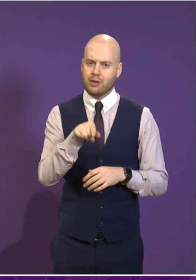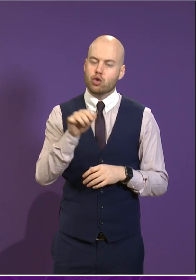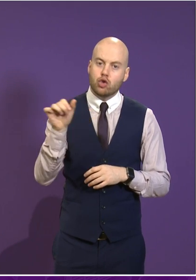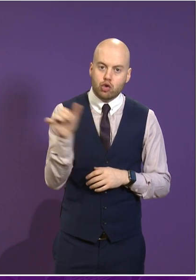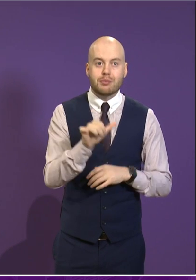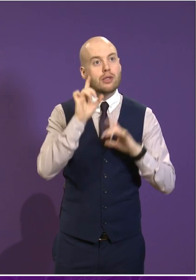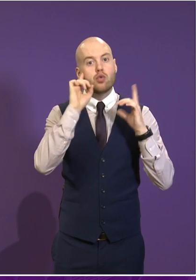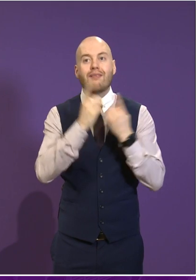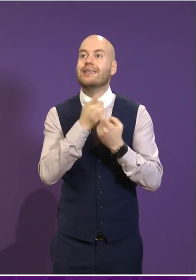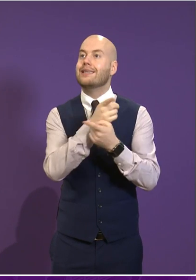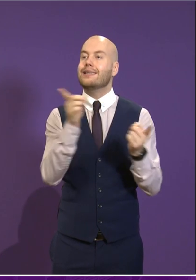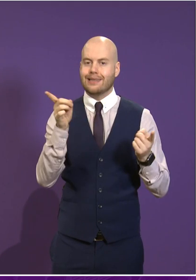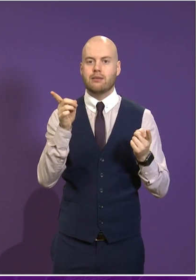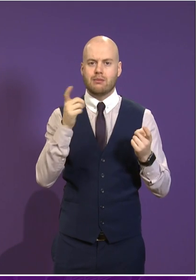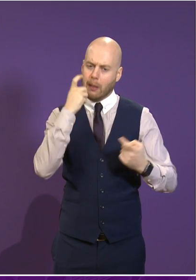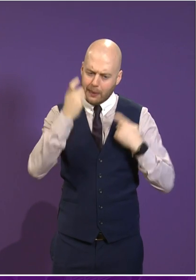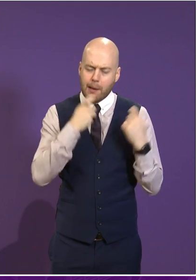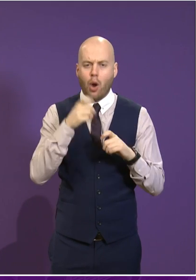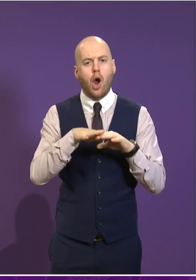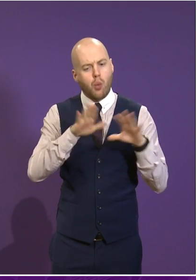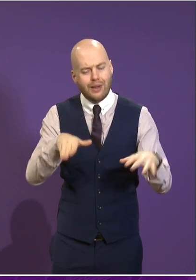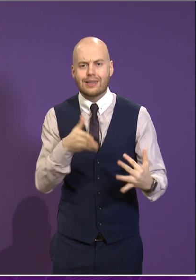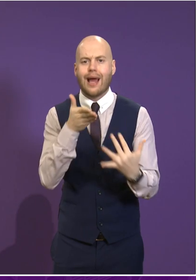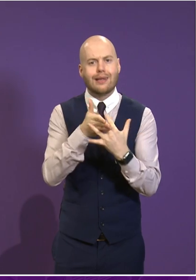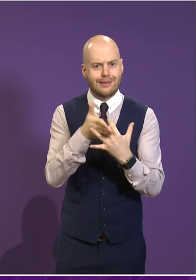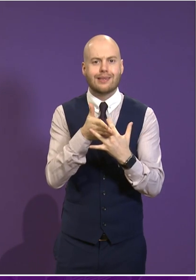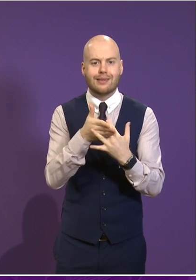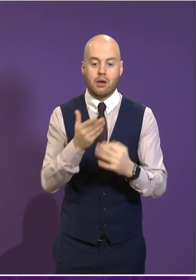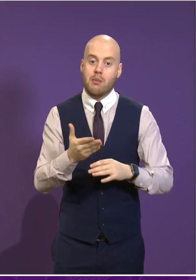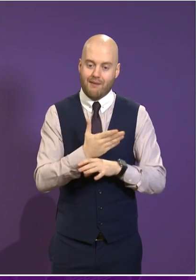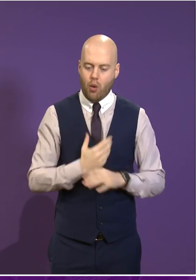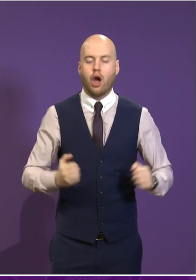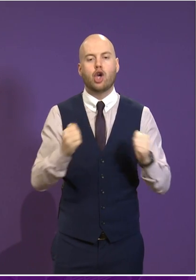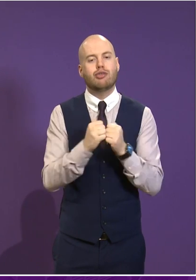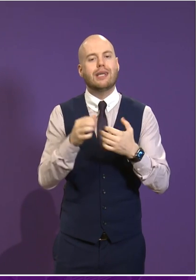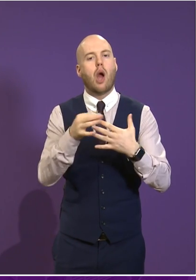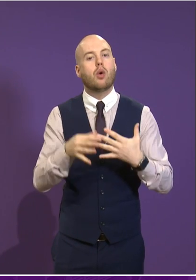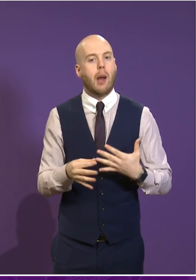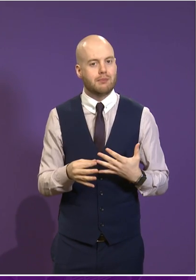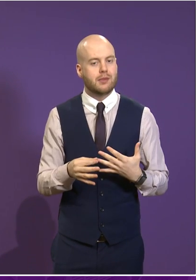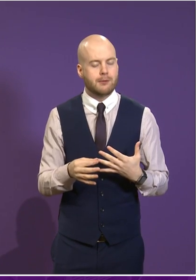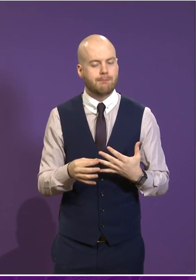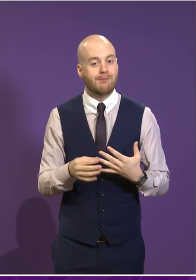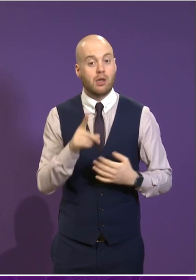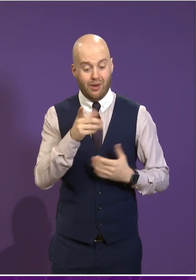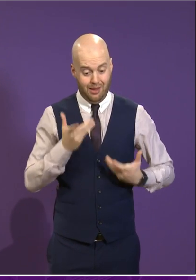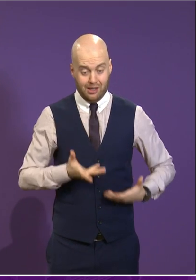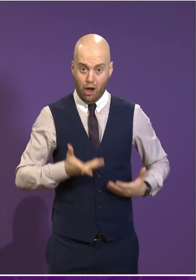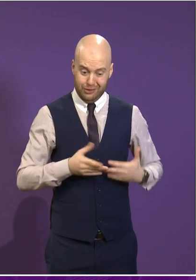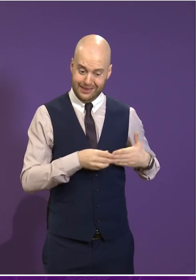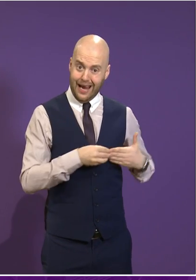of institutions' minds as we refresh outcome agreements. Now, the current guidance, I think, does a bit of